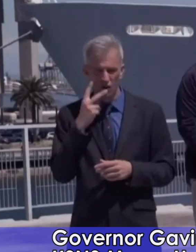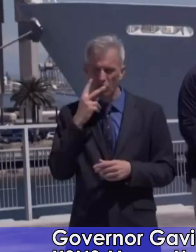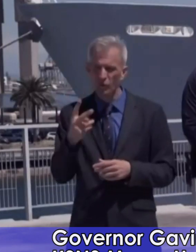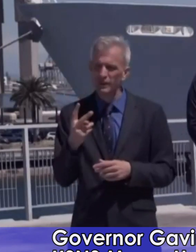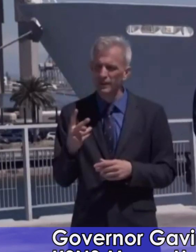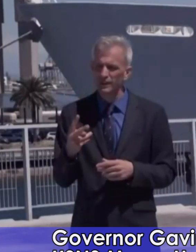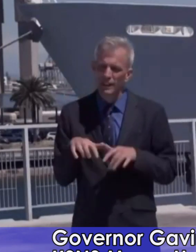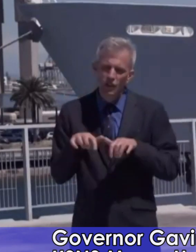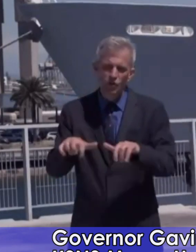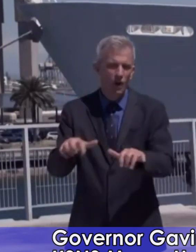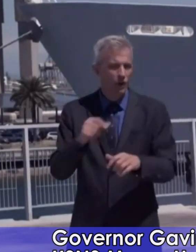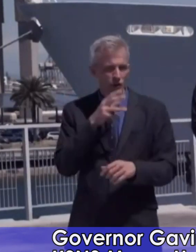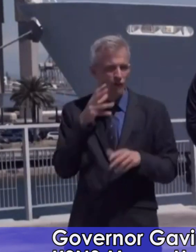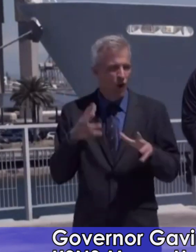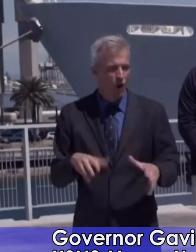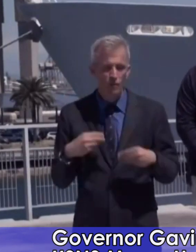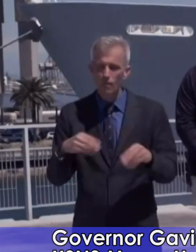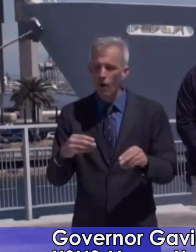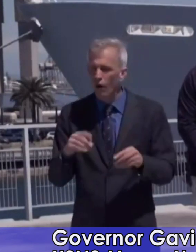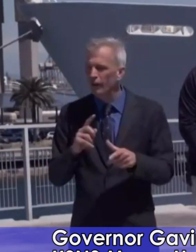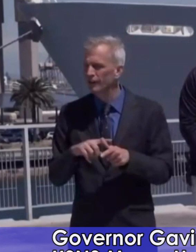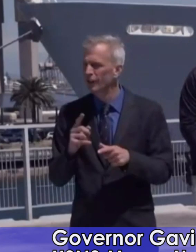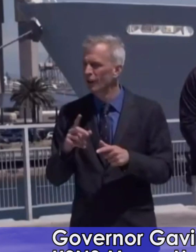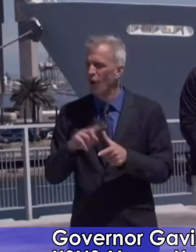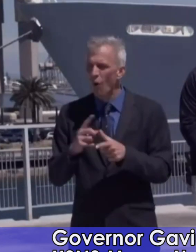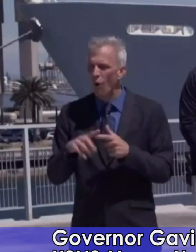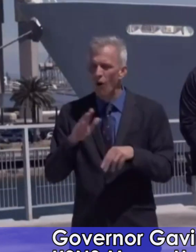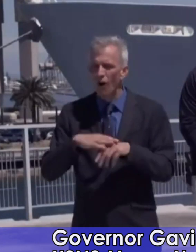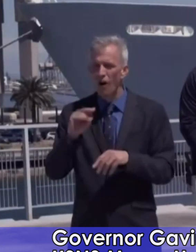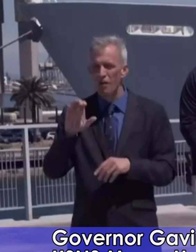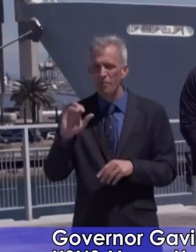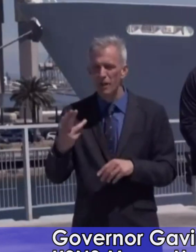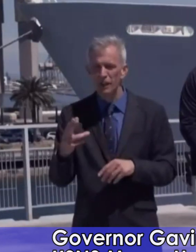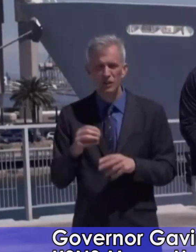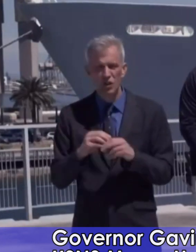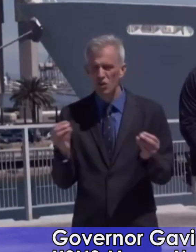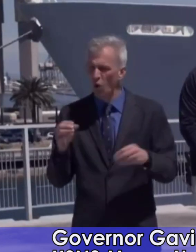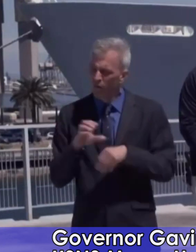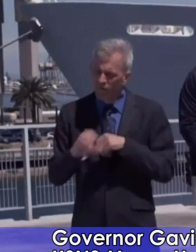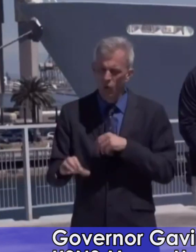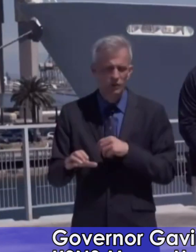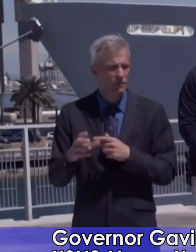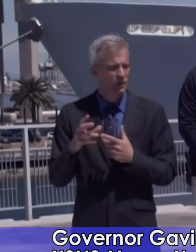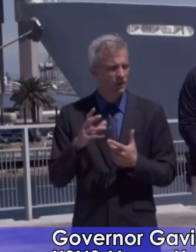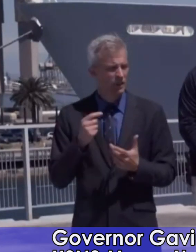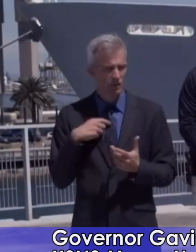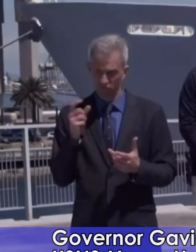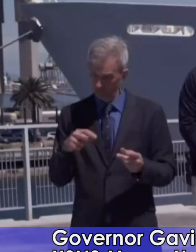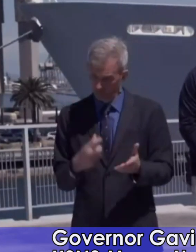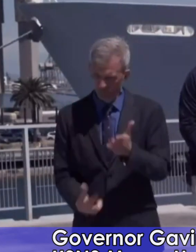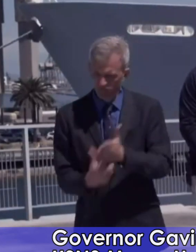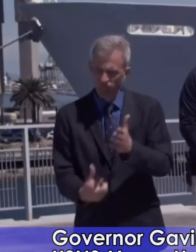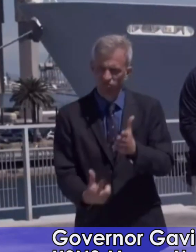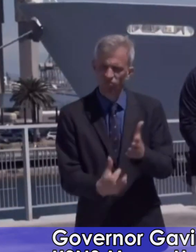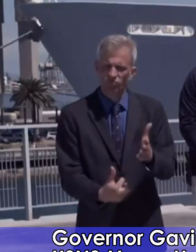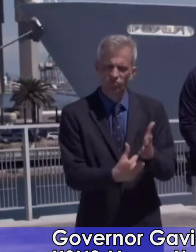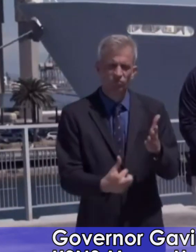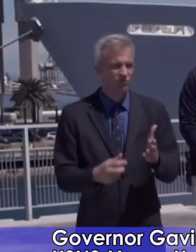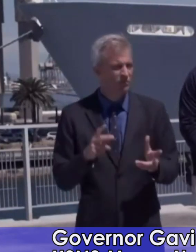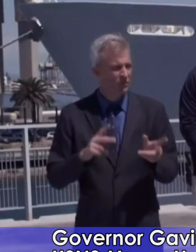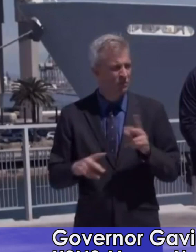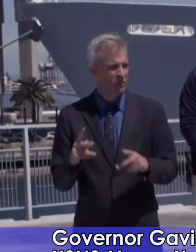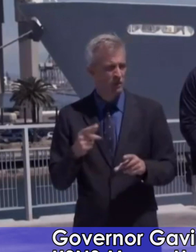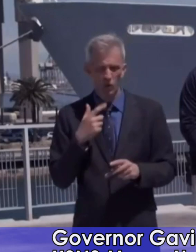weekend. Do you think law enforcement should begin issuing citations or tickets to people disregarding the state